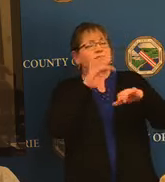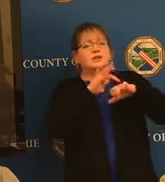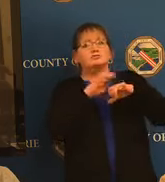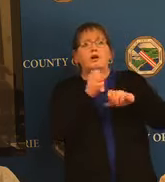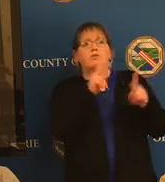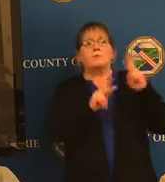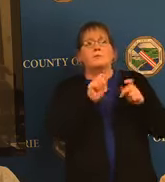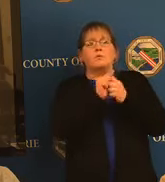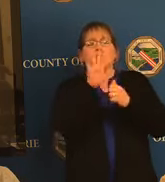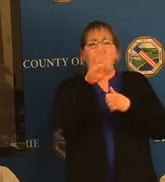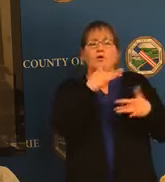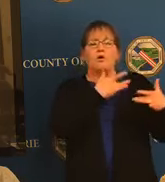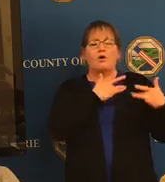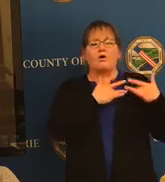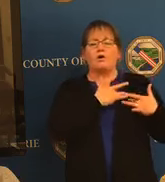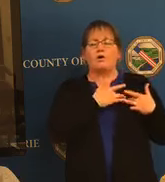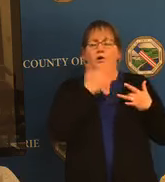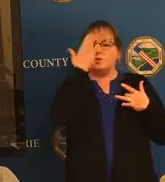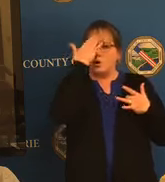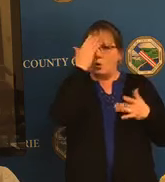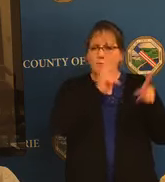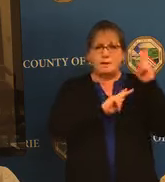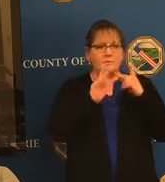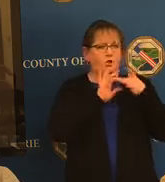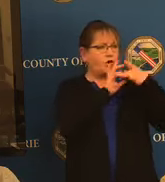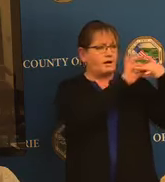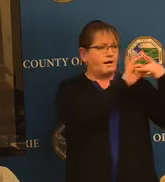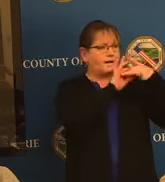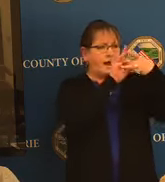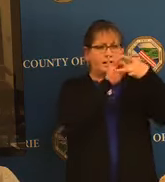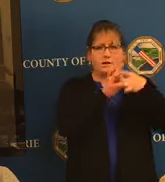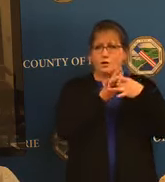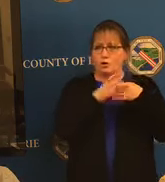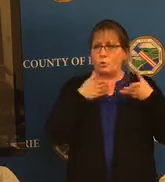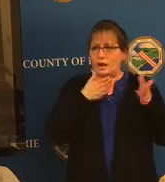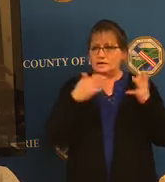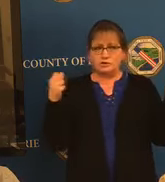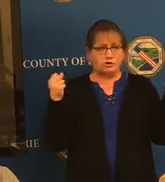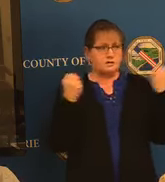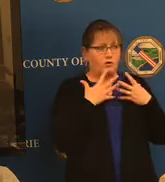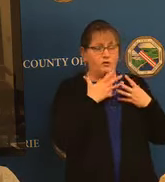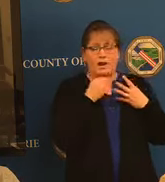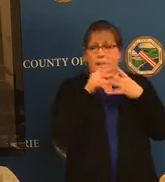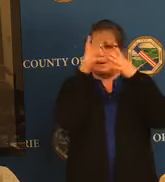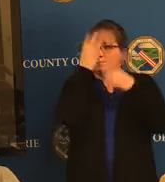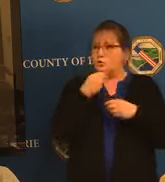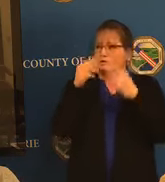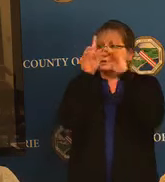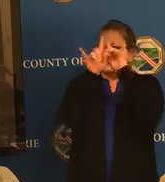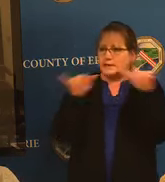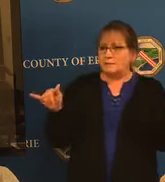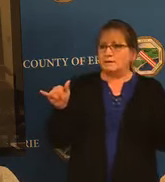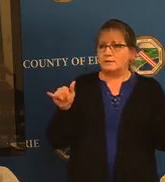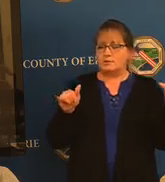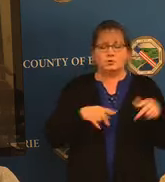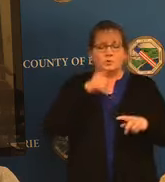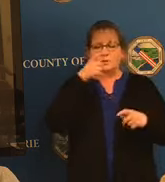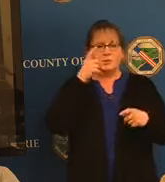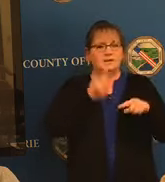Know that we are connected in ways that are terrifying and beautiful. You could hardly deny it